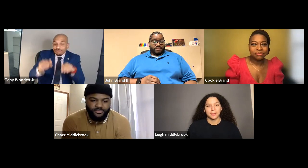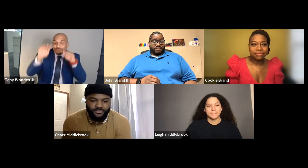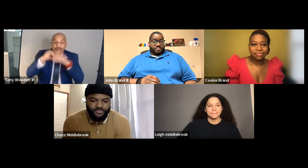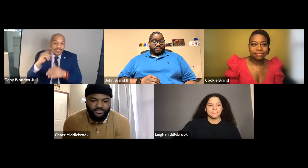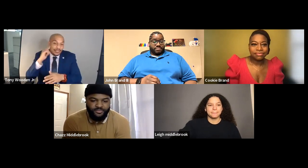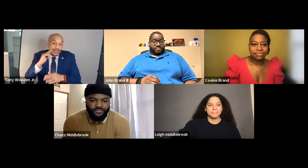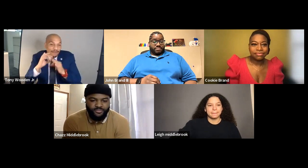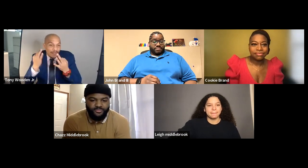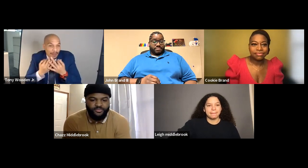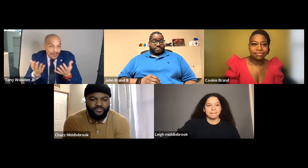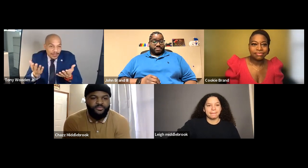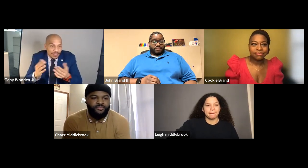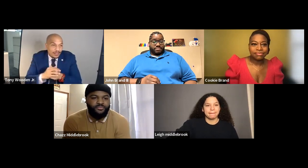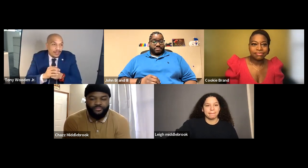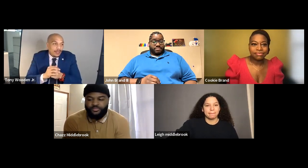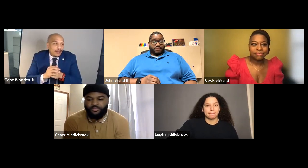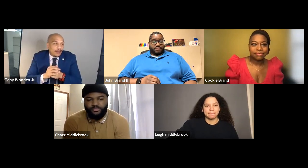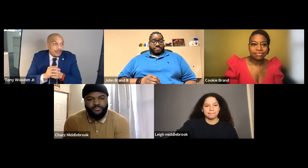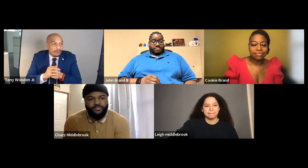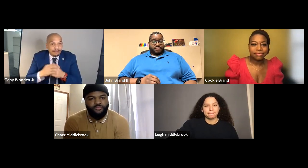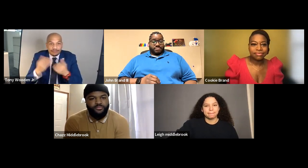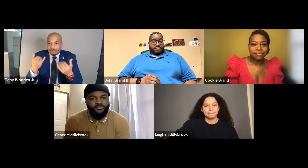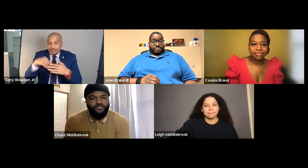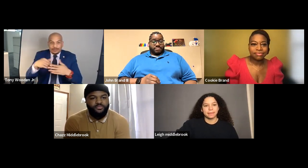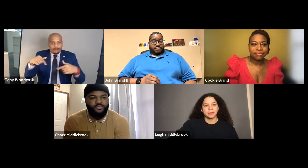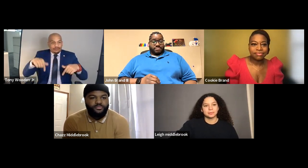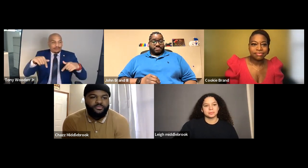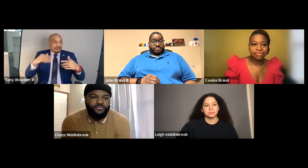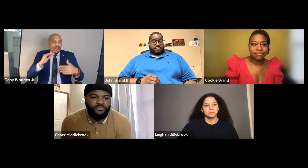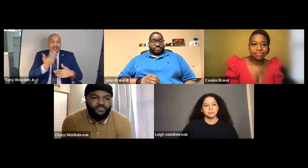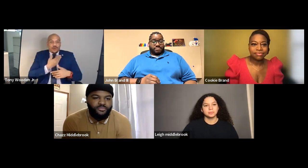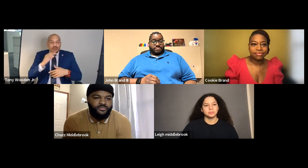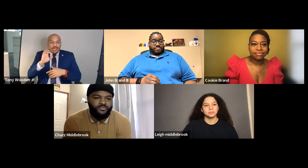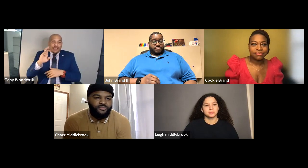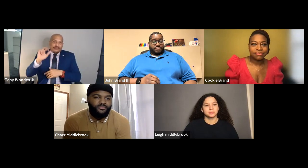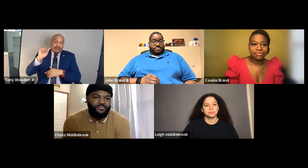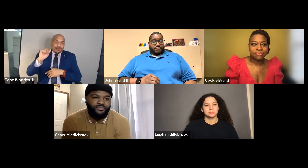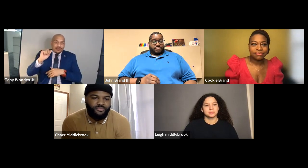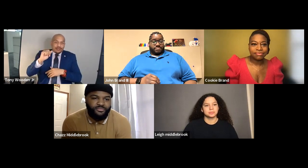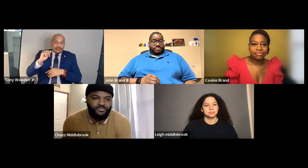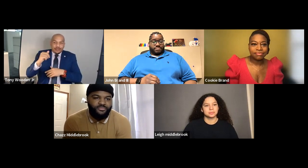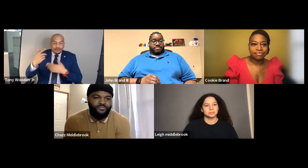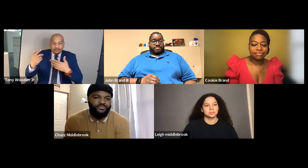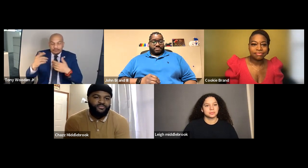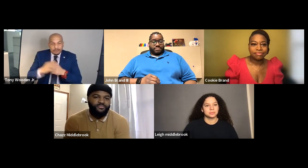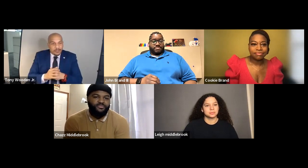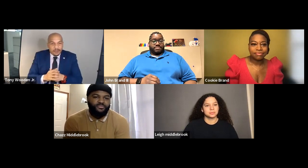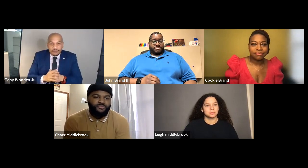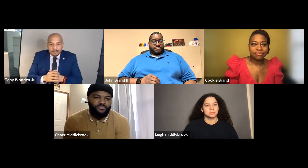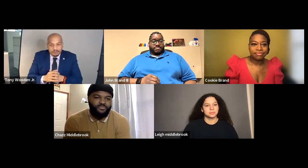sharing your experiences about how you grew up in a deaf family. And especially now in our era,